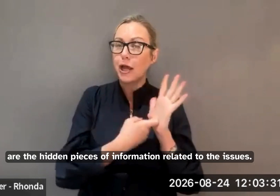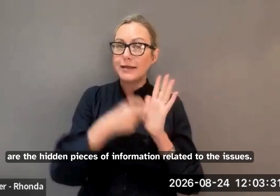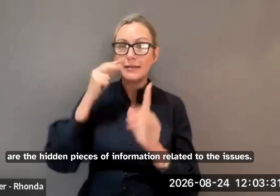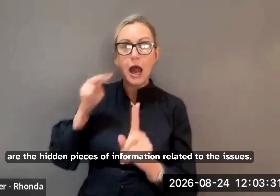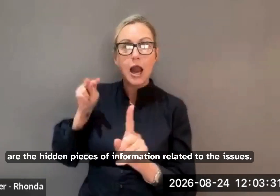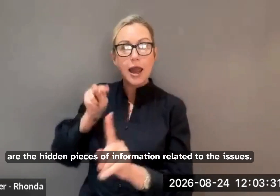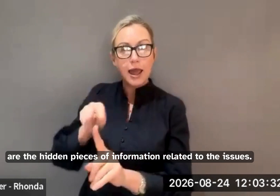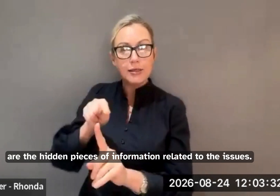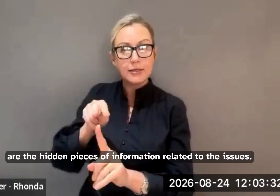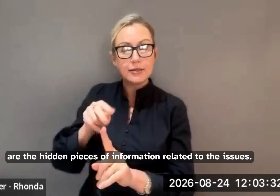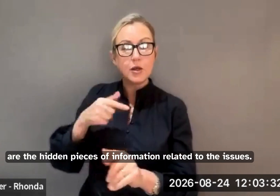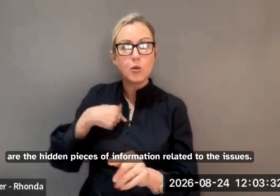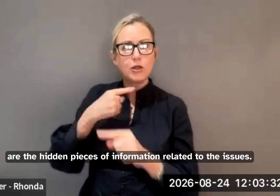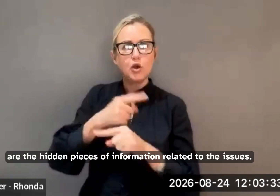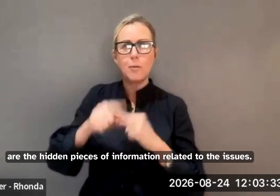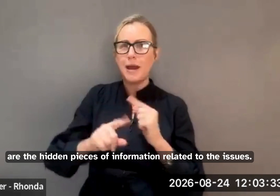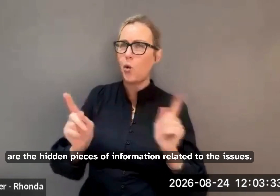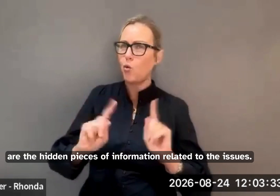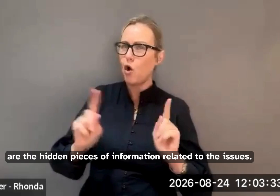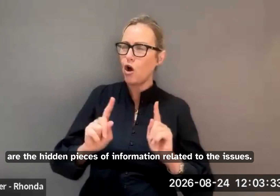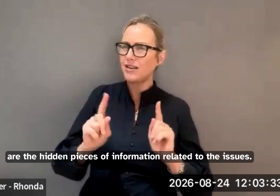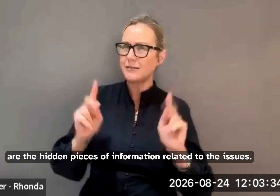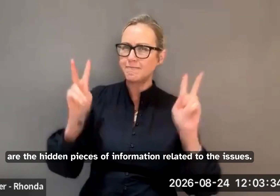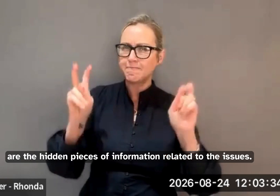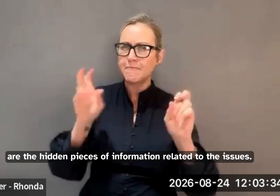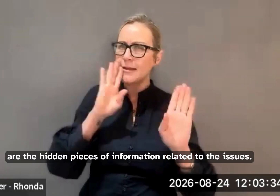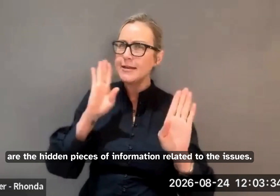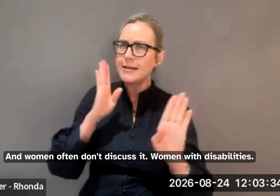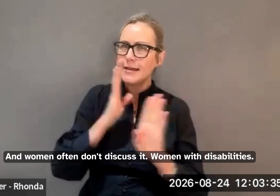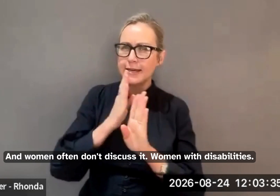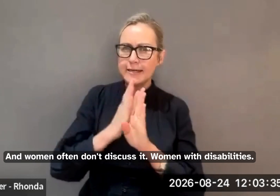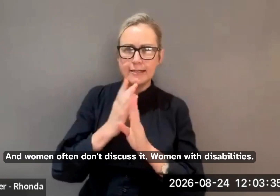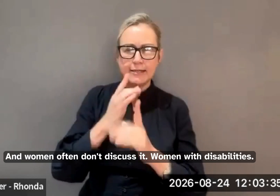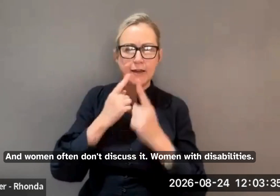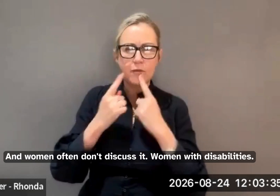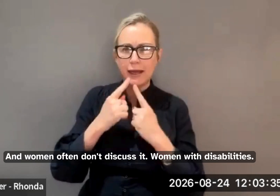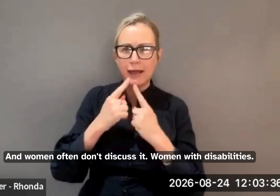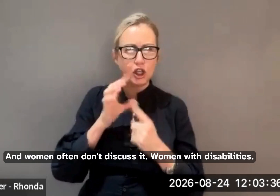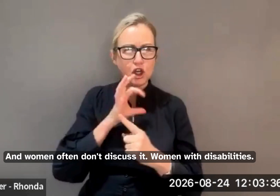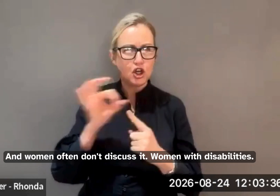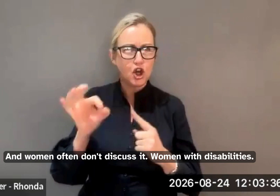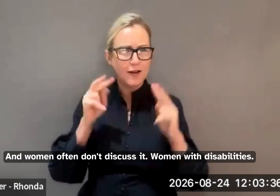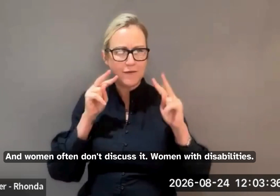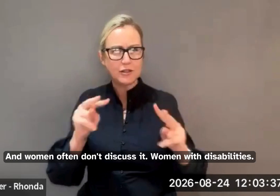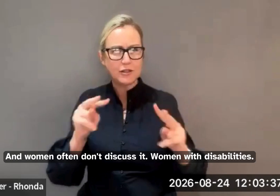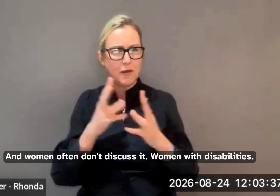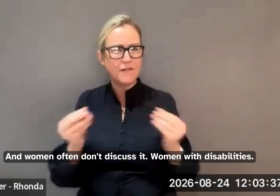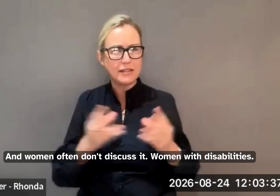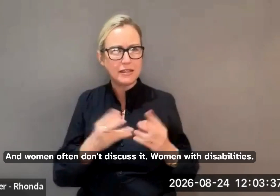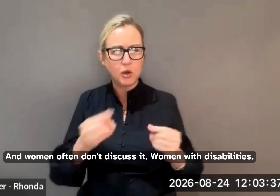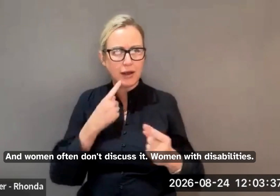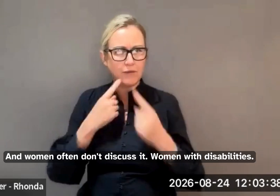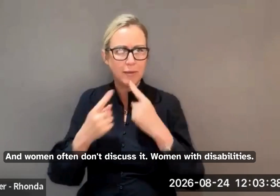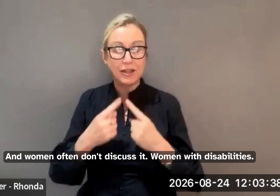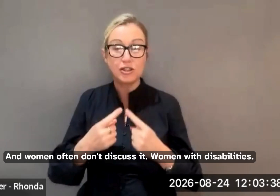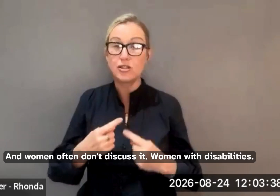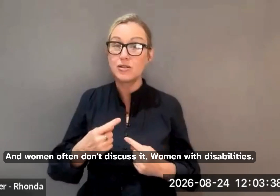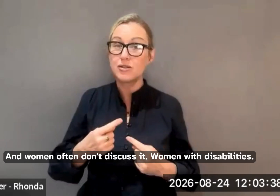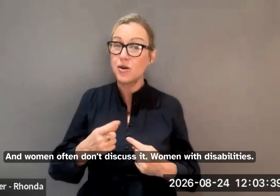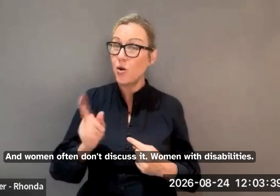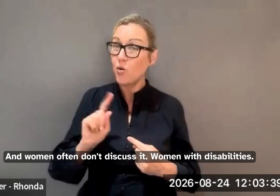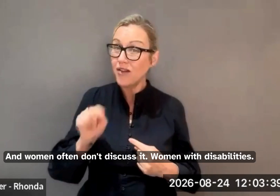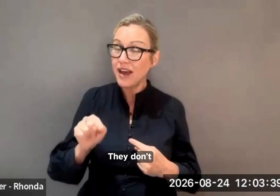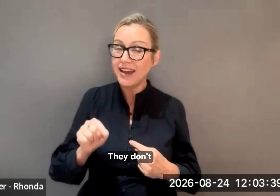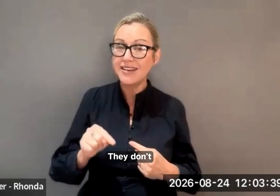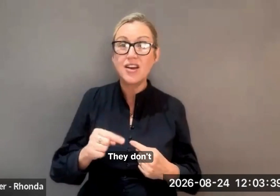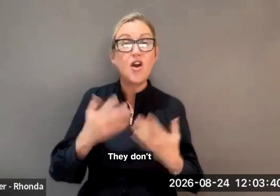are the hidden pieces of information related to the issues? And women often don't discuss it. Women